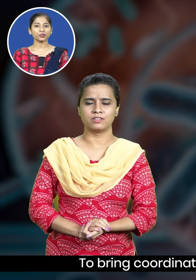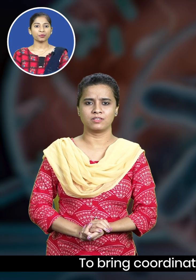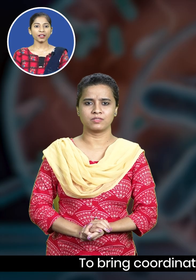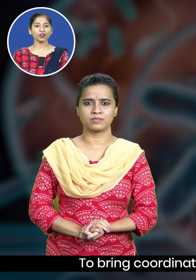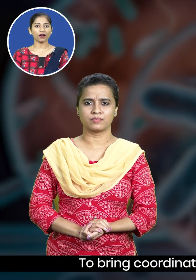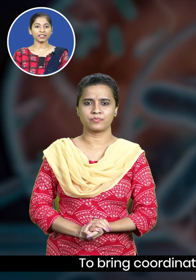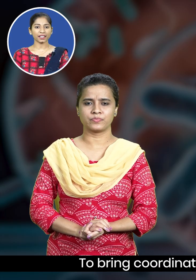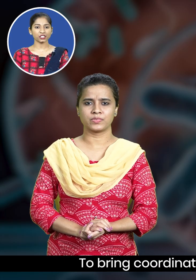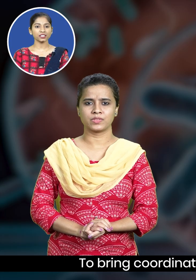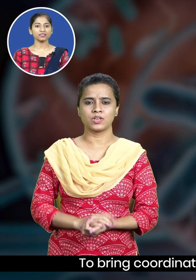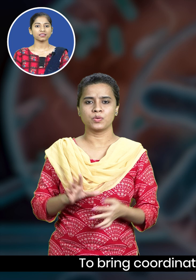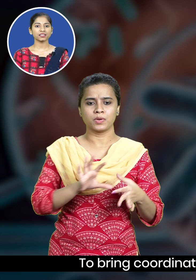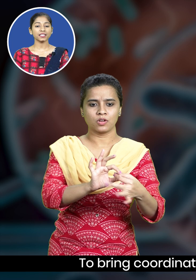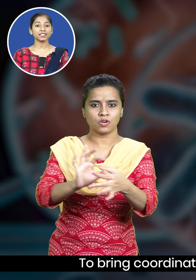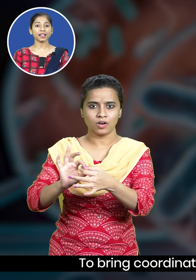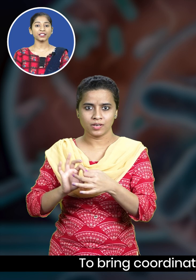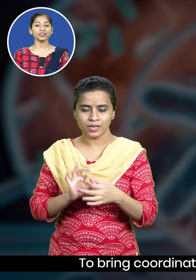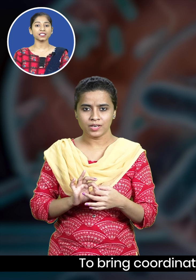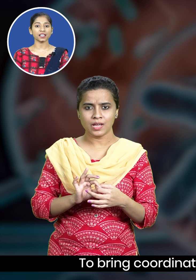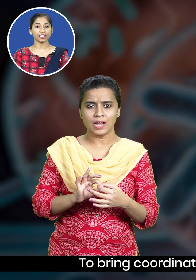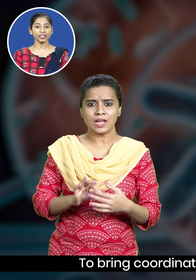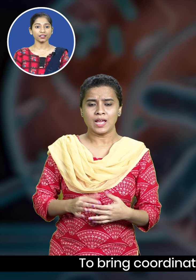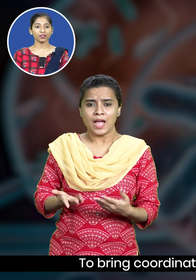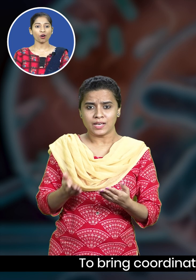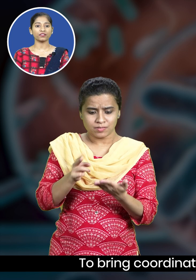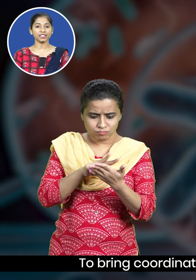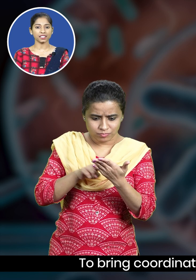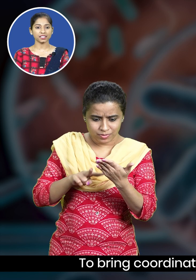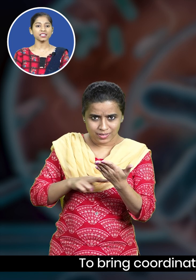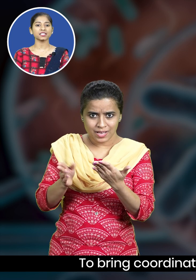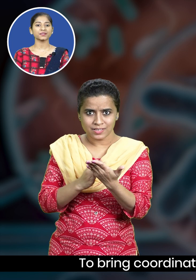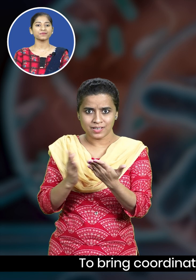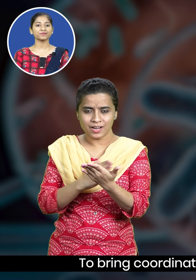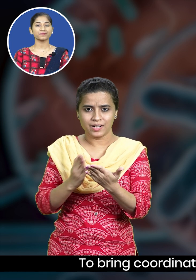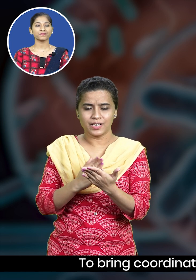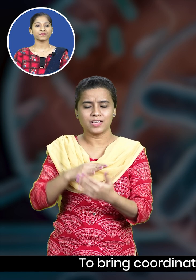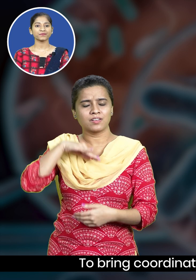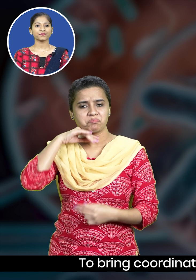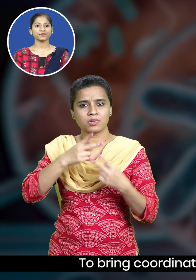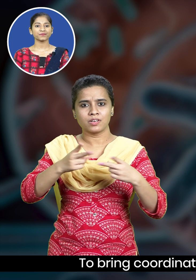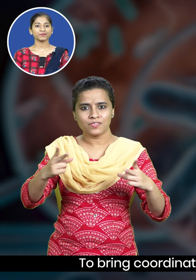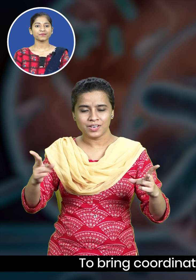To bring coordination in scientific study of diseases,